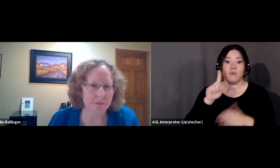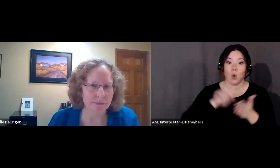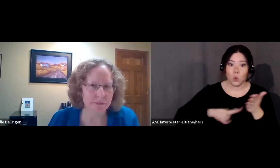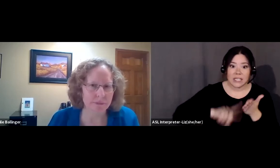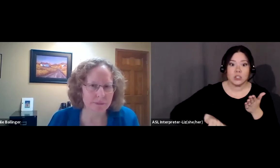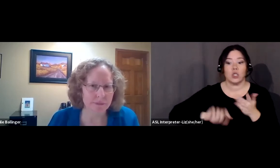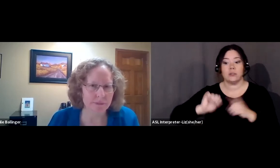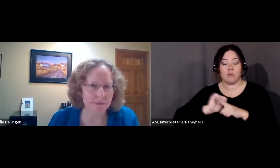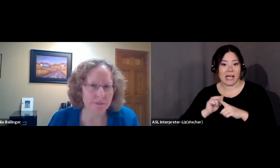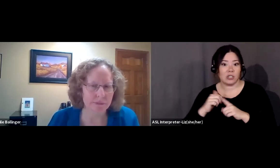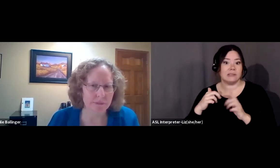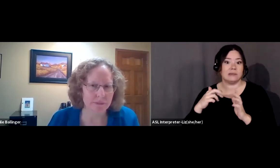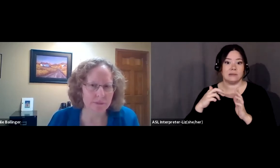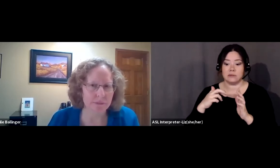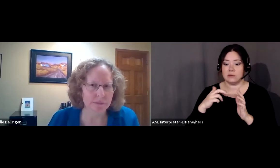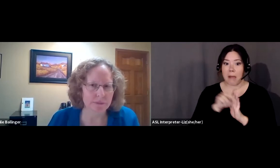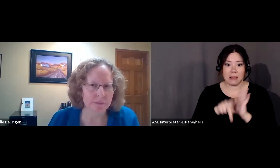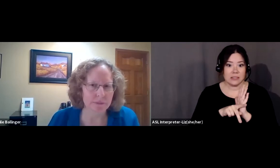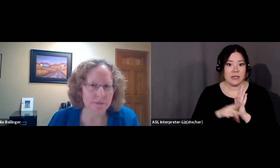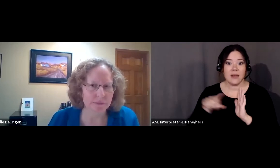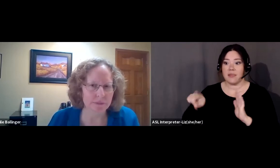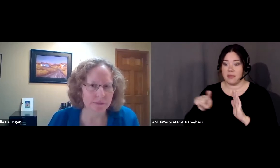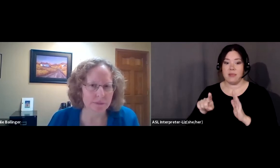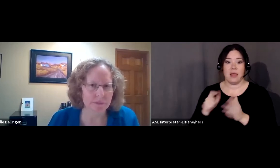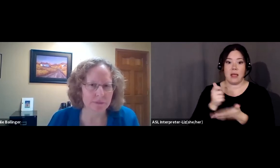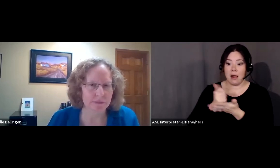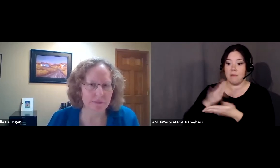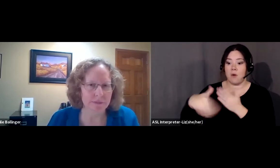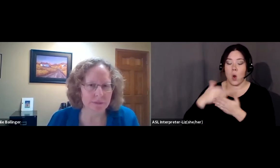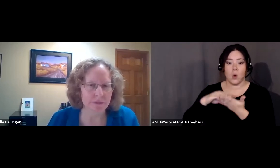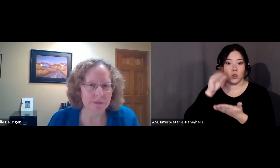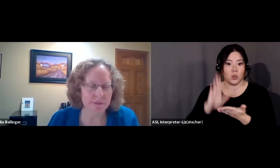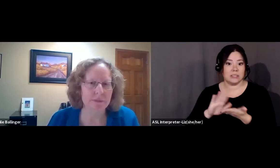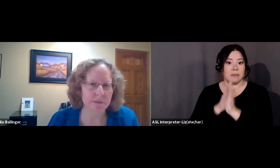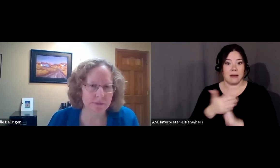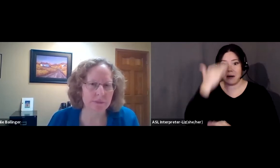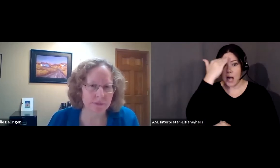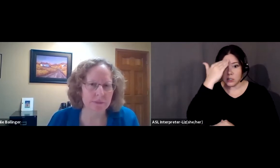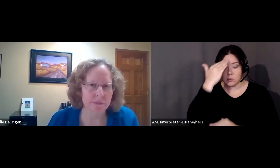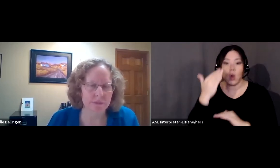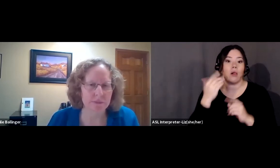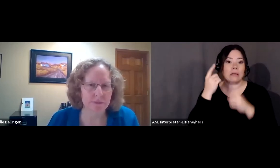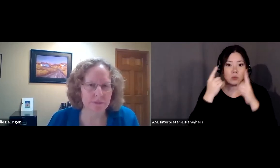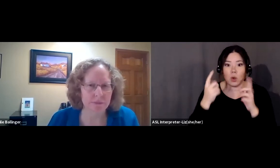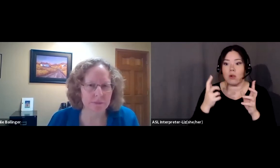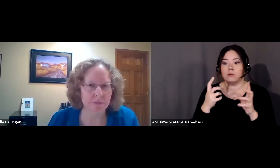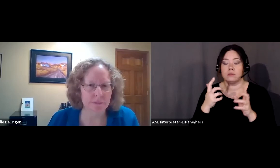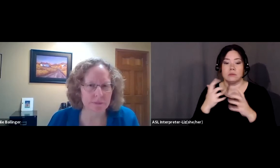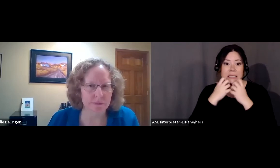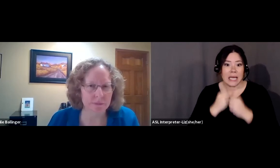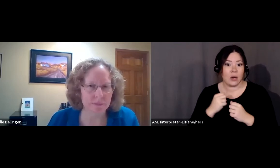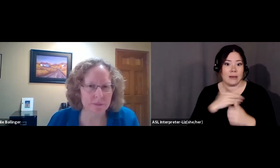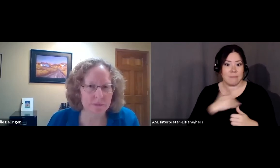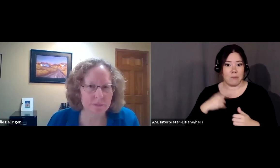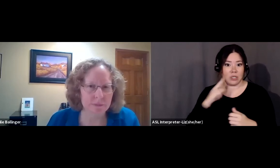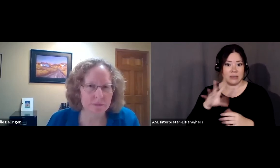to ensure all students become knowledgeable, responsible, caring, and contributing members of society. Collaborative for